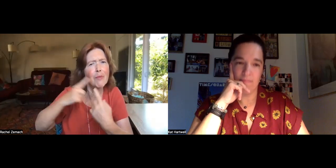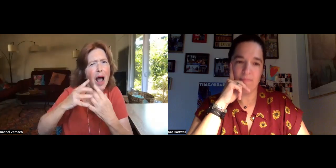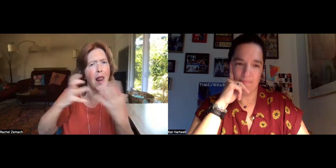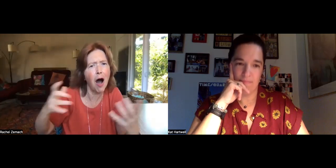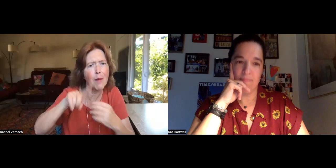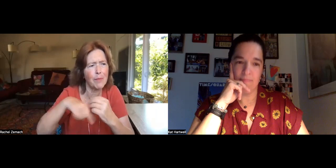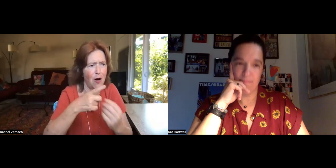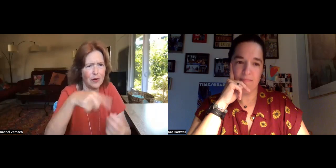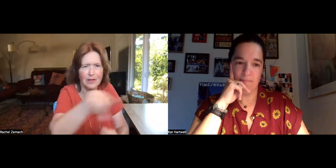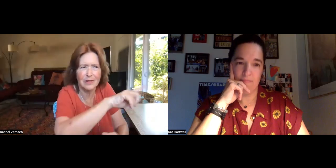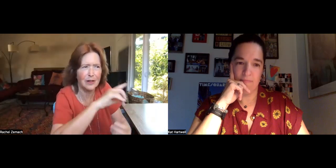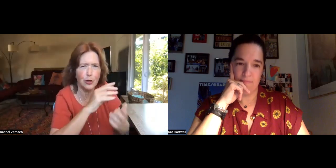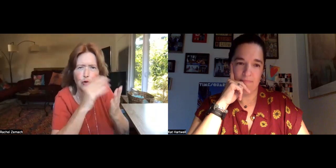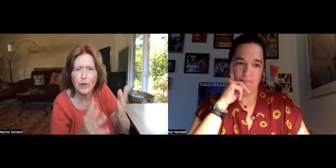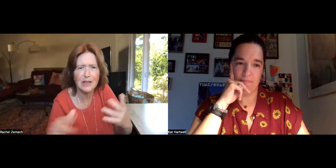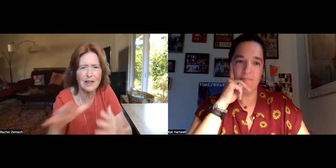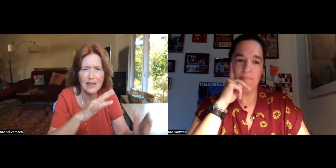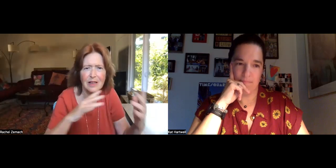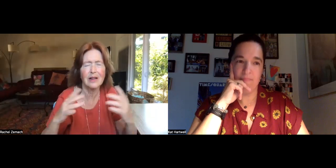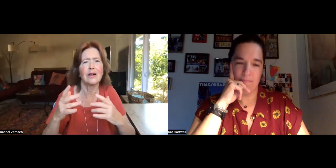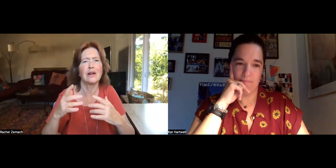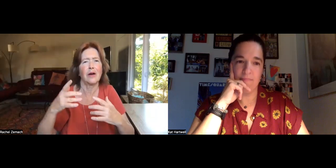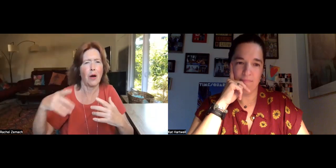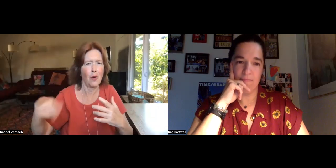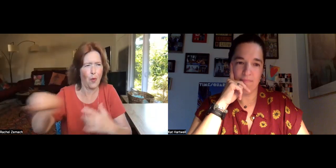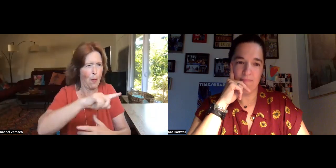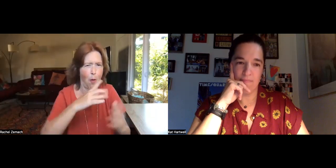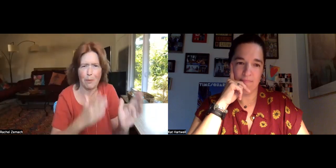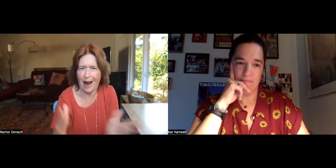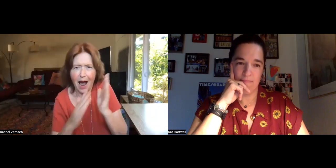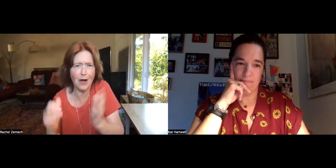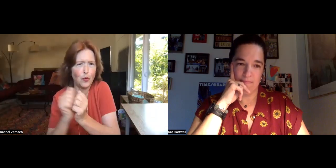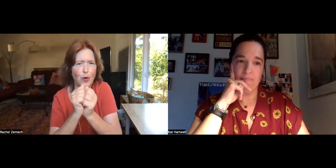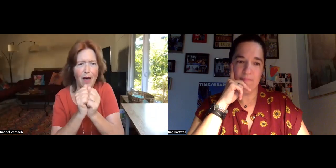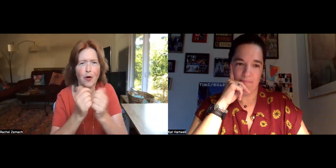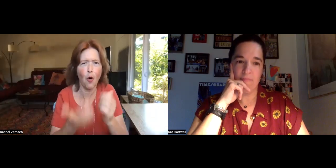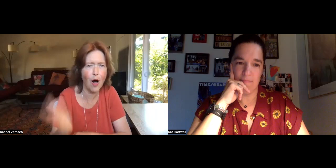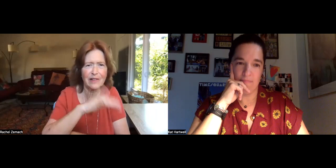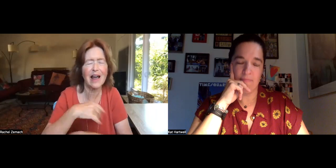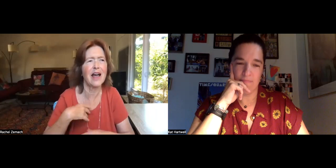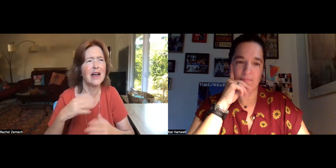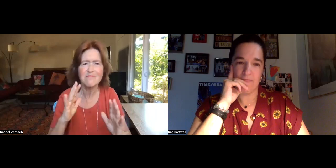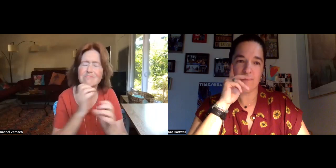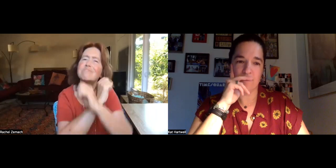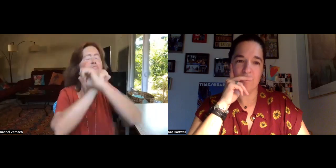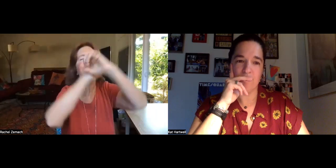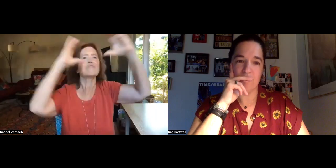tell me a lot about students. We would learn together all day.